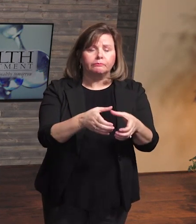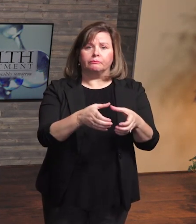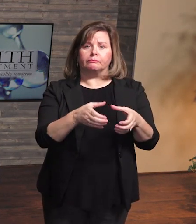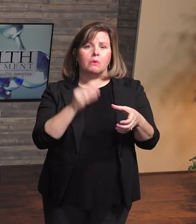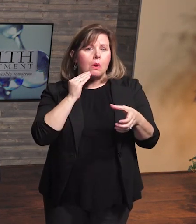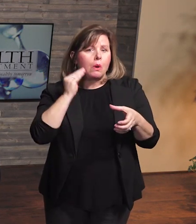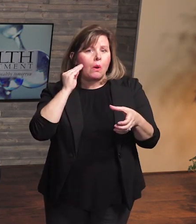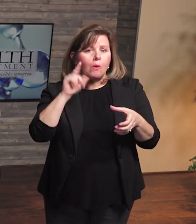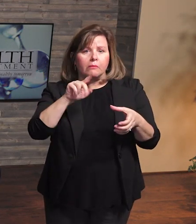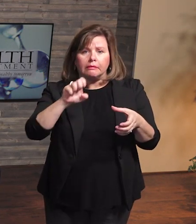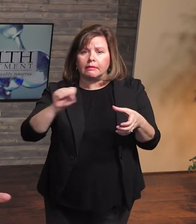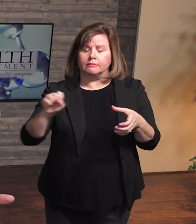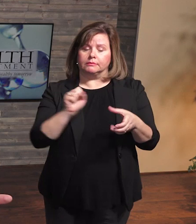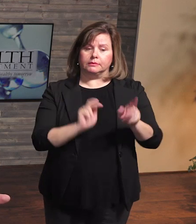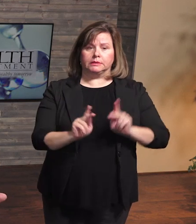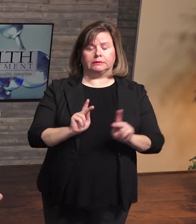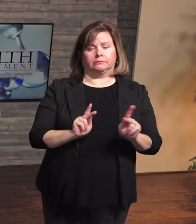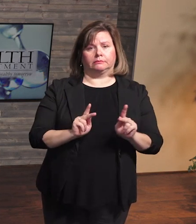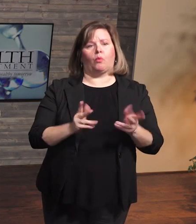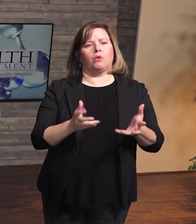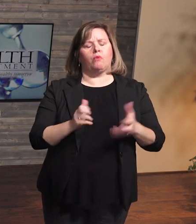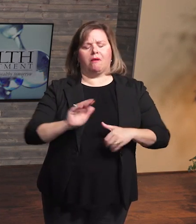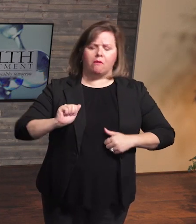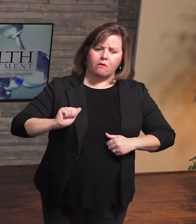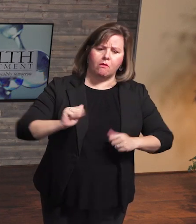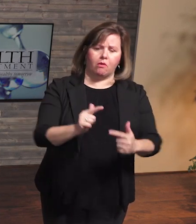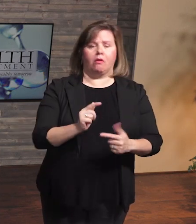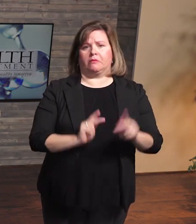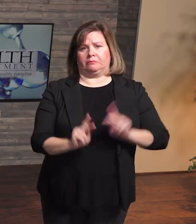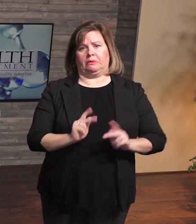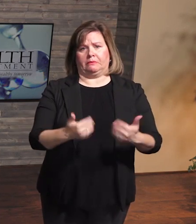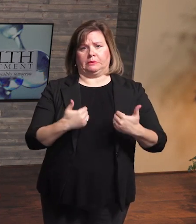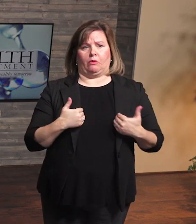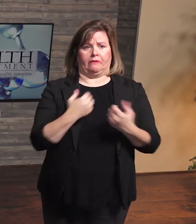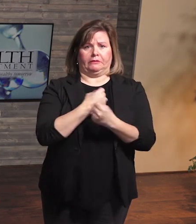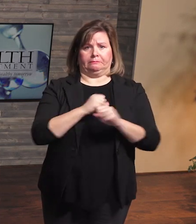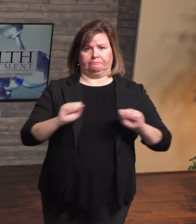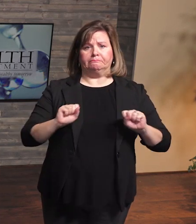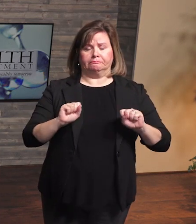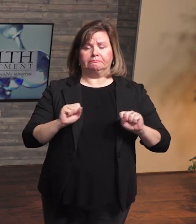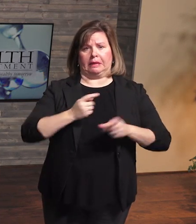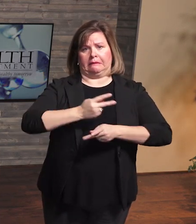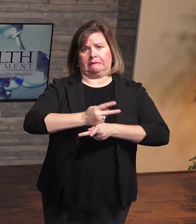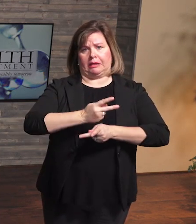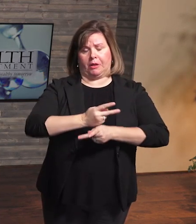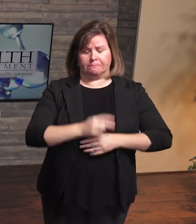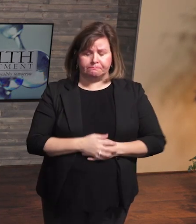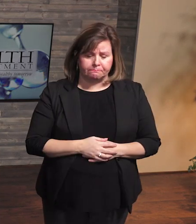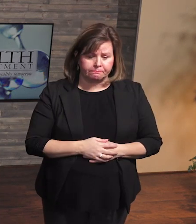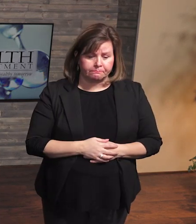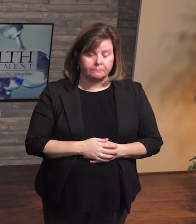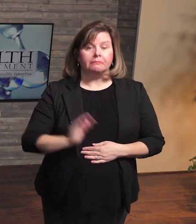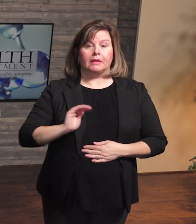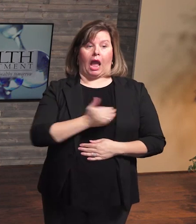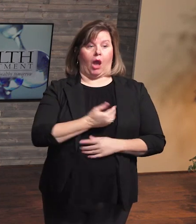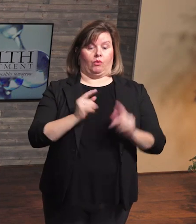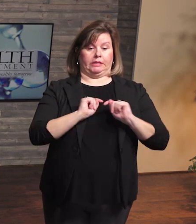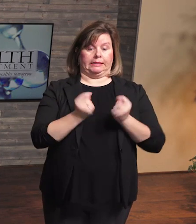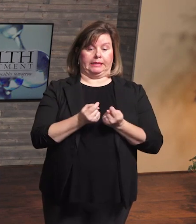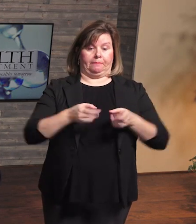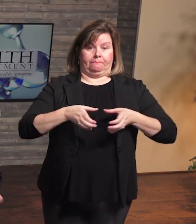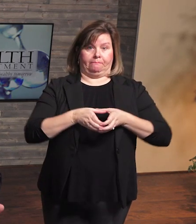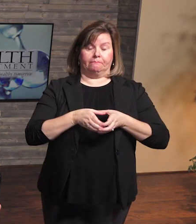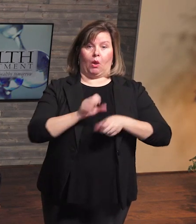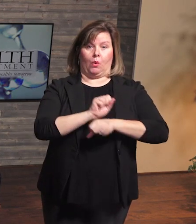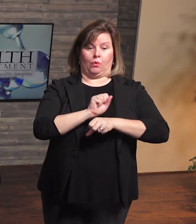that time. None of this could be possible without the amazing team that we have both here at the Kent County Health Department